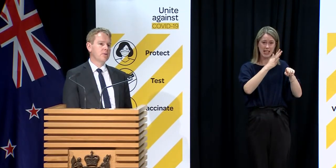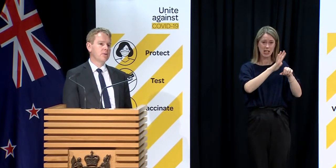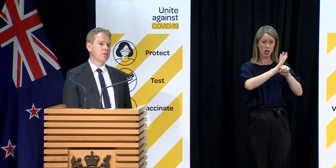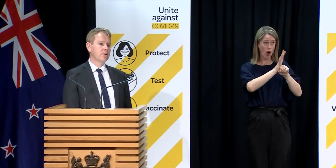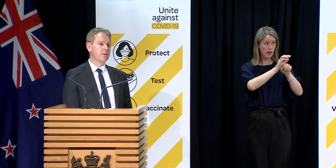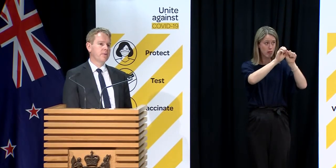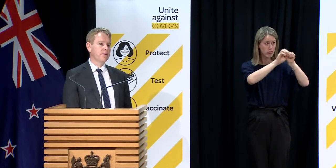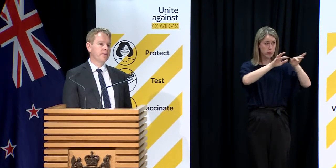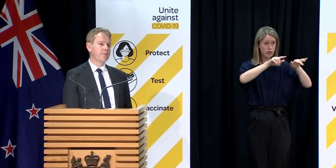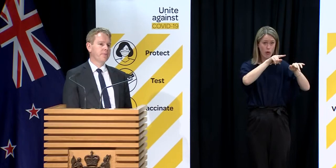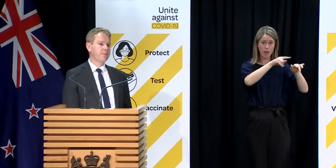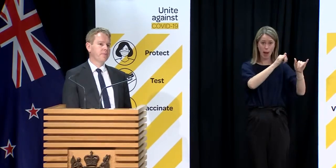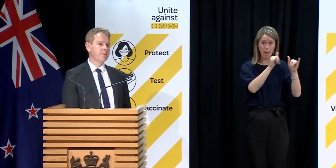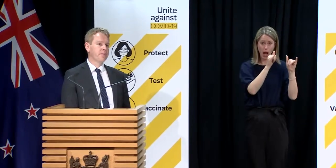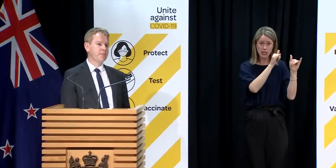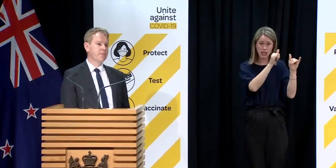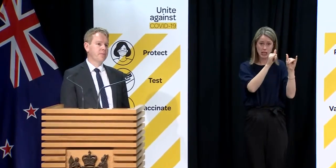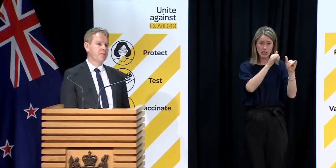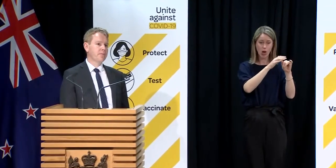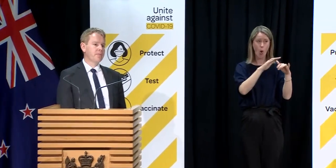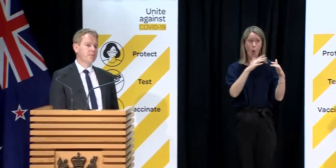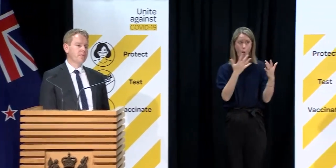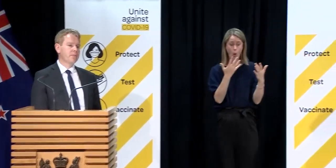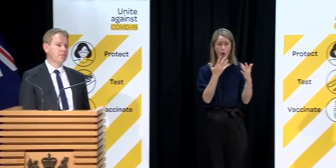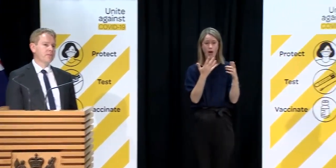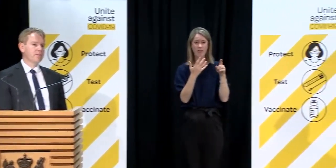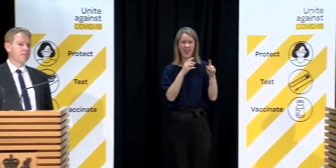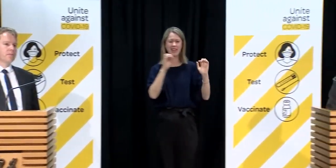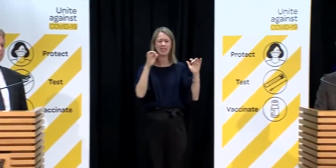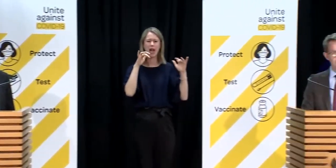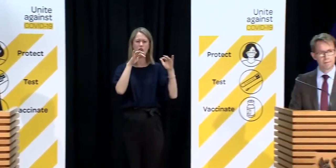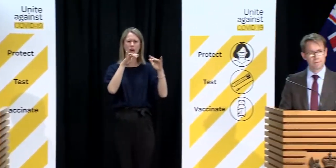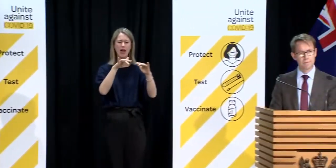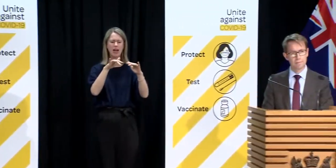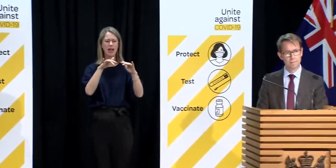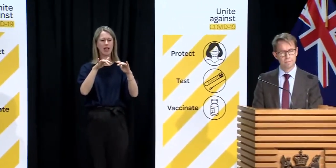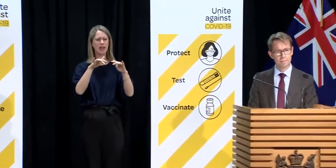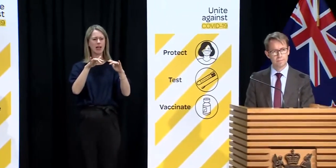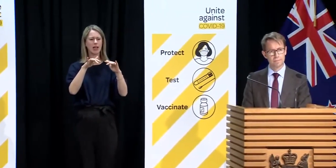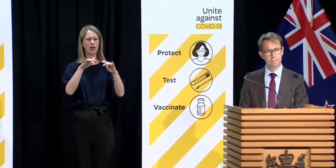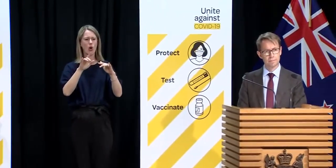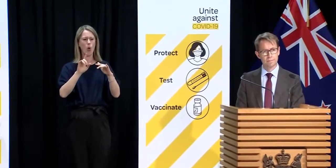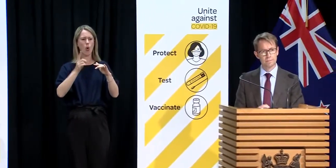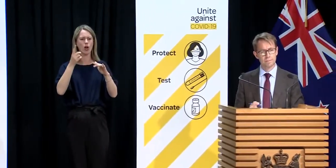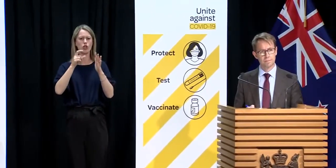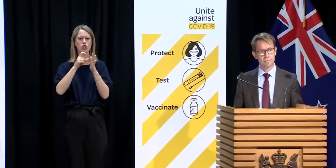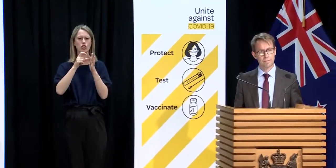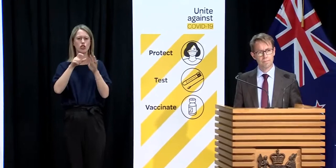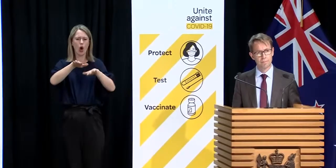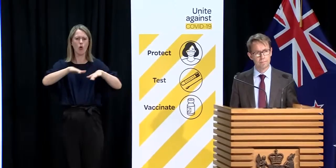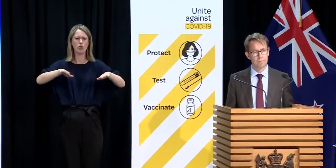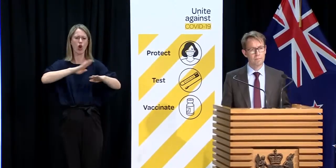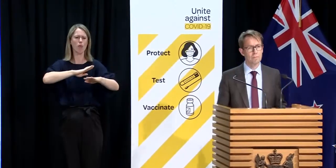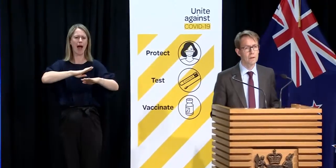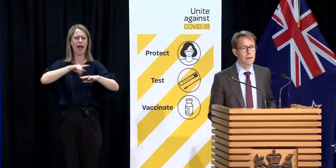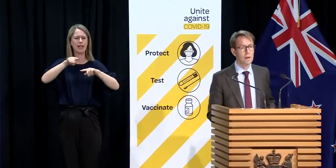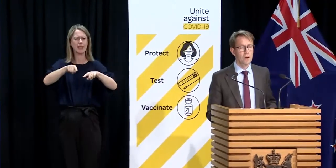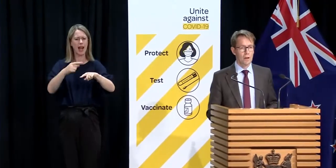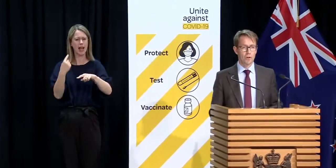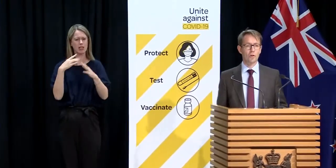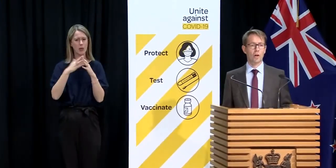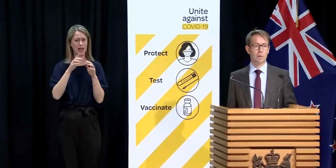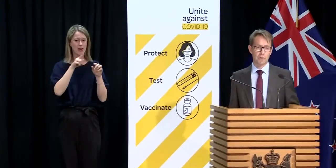that have spawned from that party or from that gathering in the Auckland domain on last